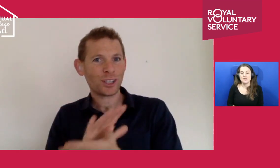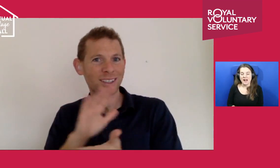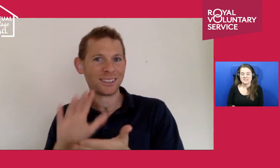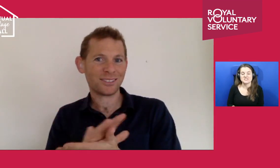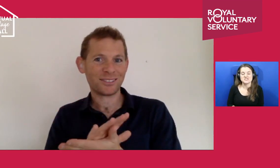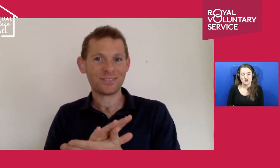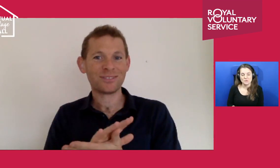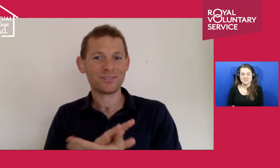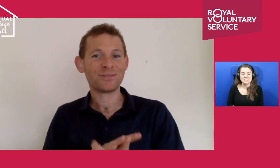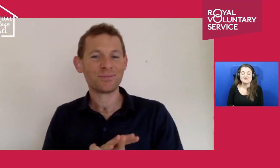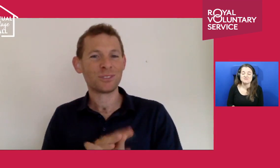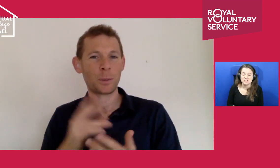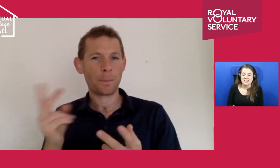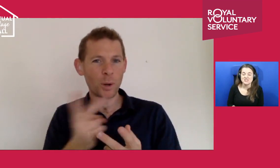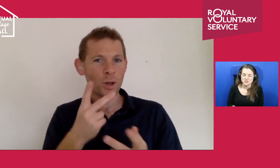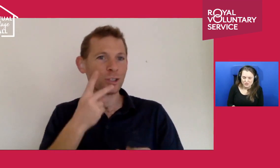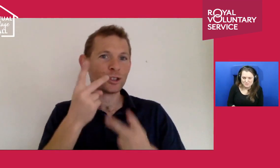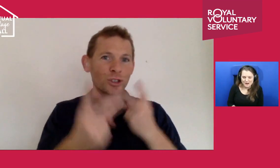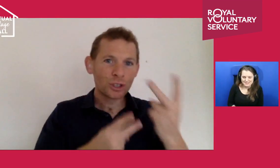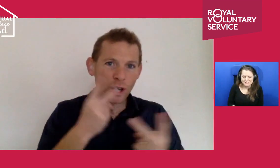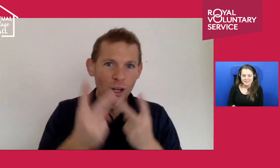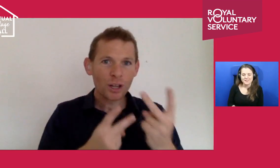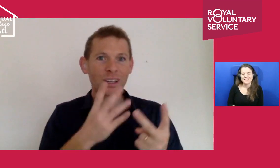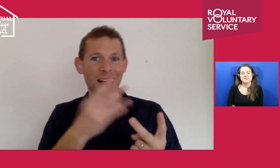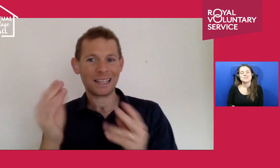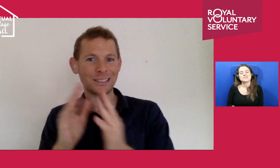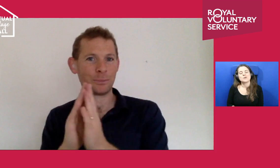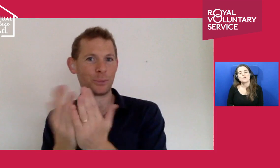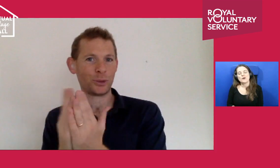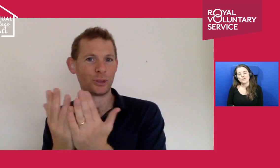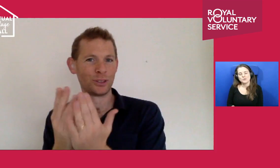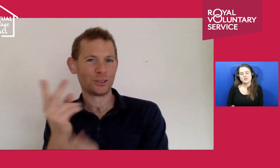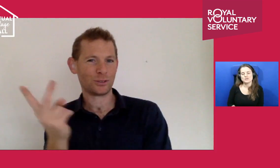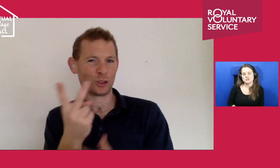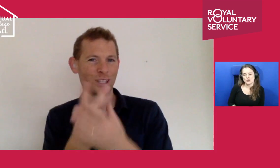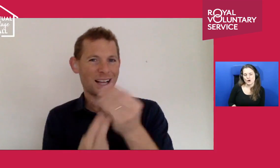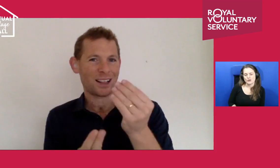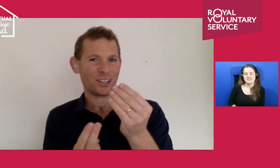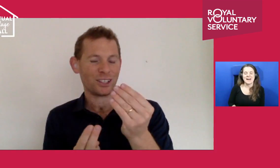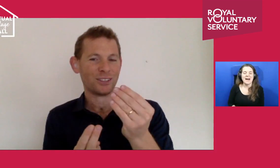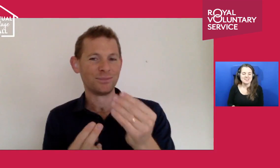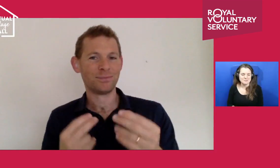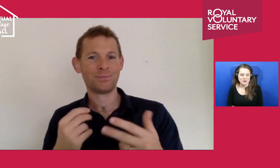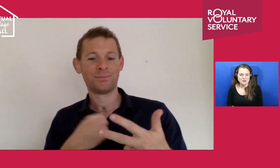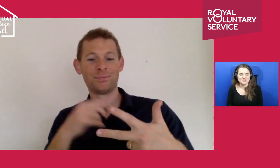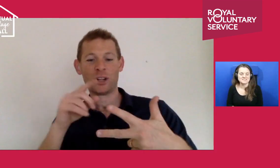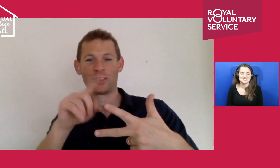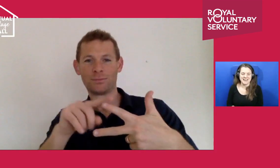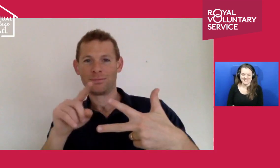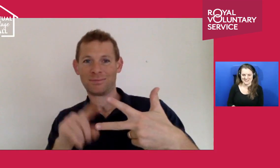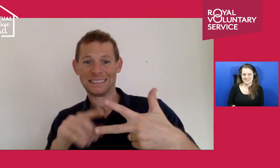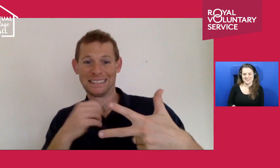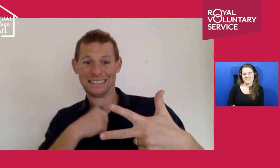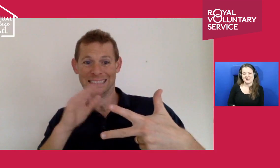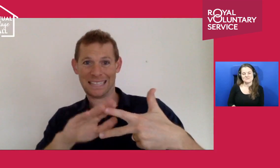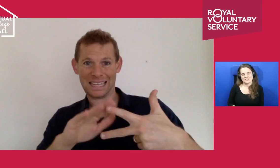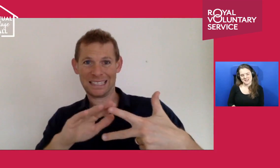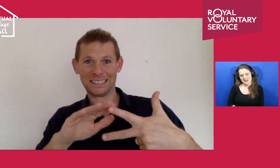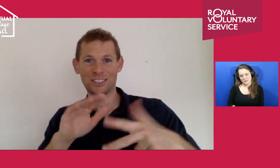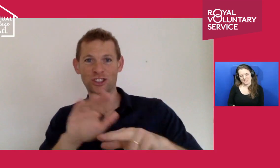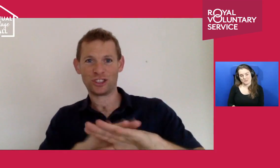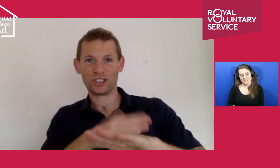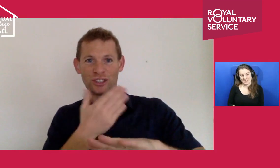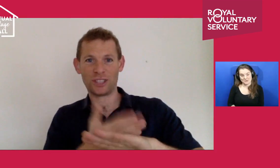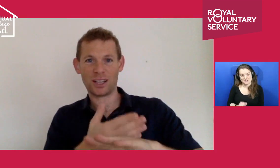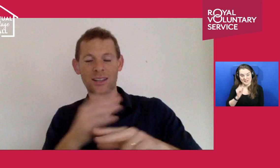he practiced so much and he really enjoyed practicing. So because we used the song and the books together, it really